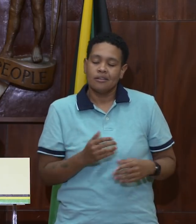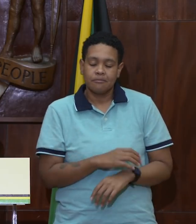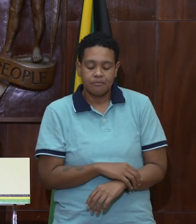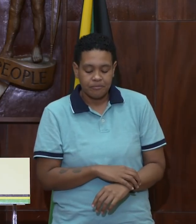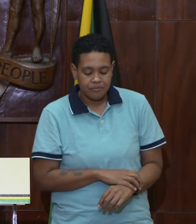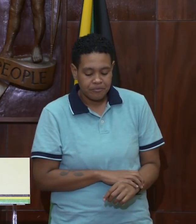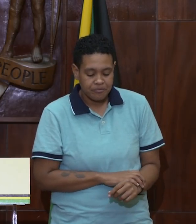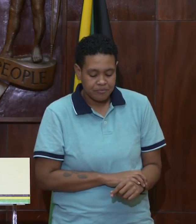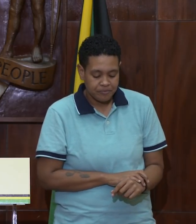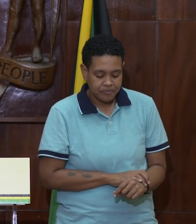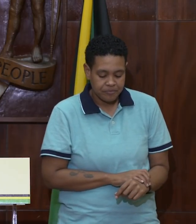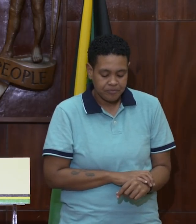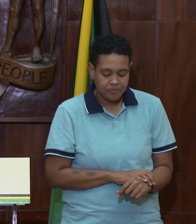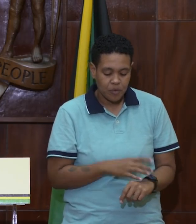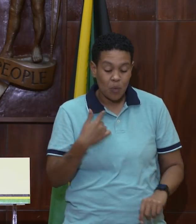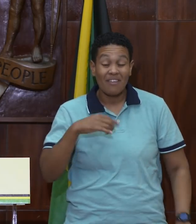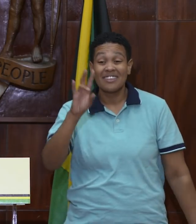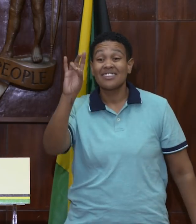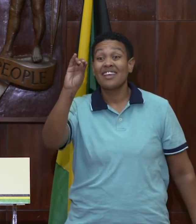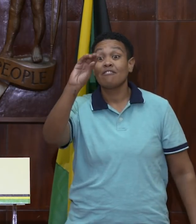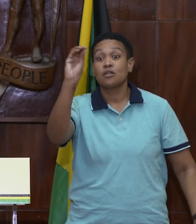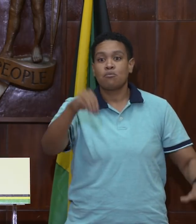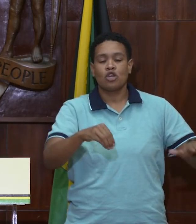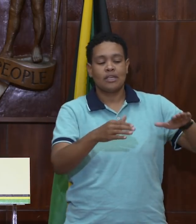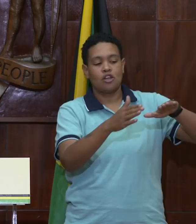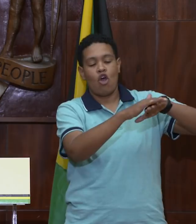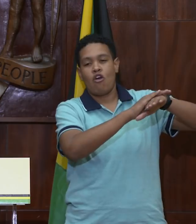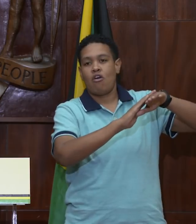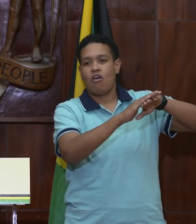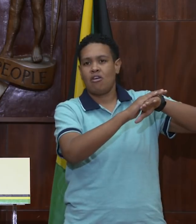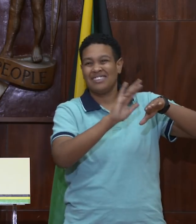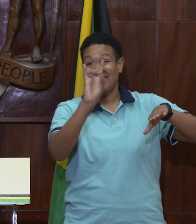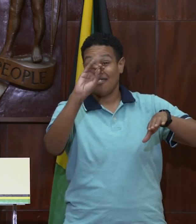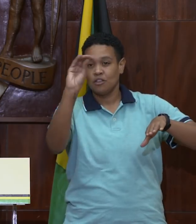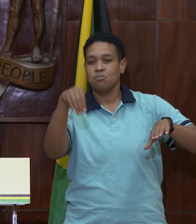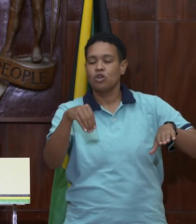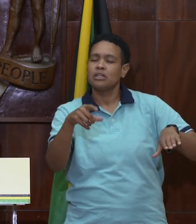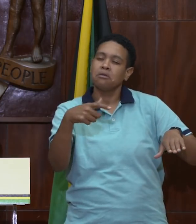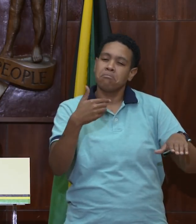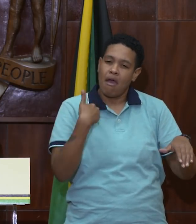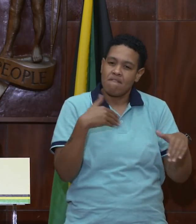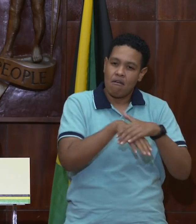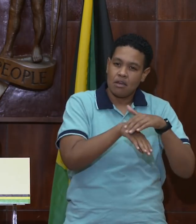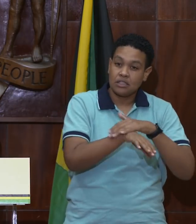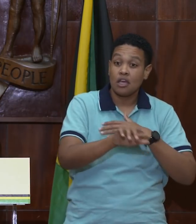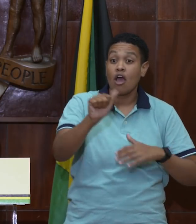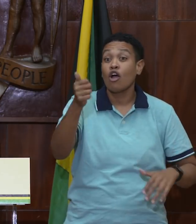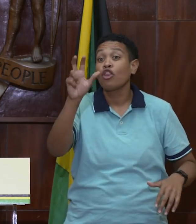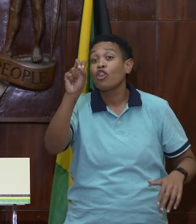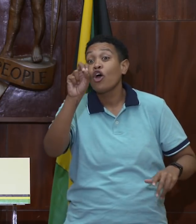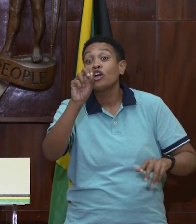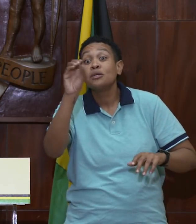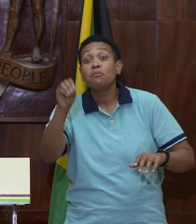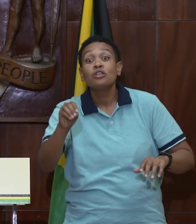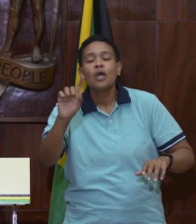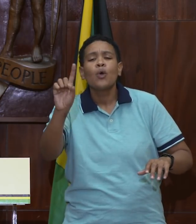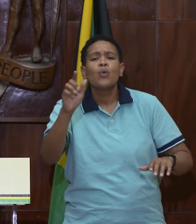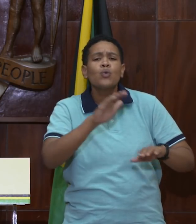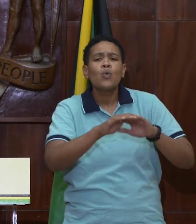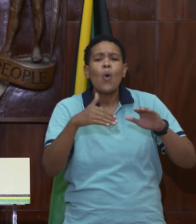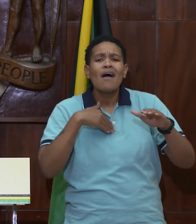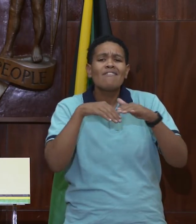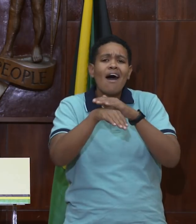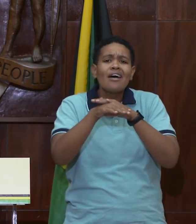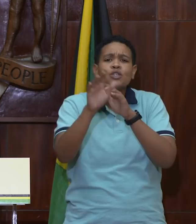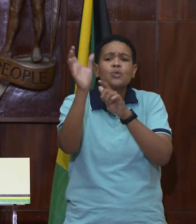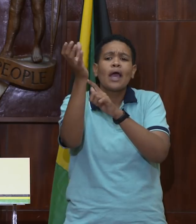a 70% coverage across the island, and the other 30% where we don't have access to